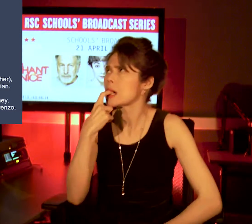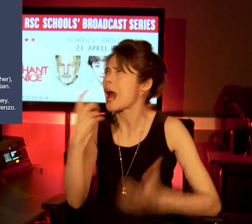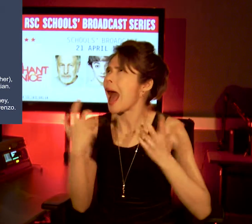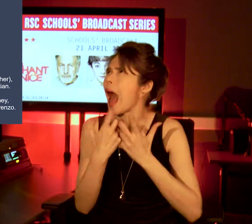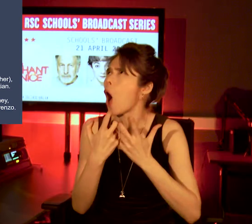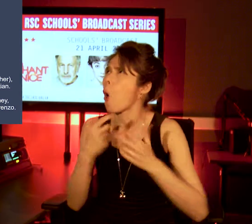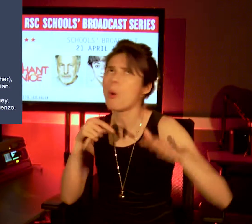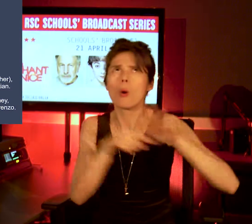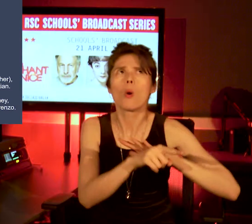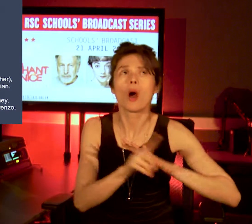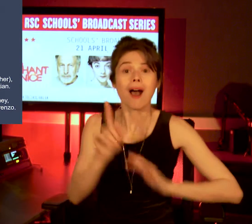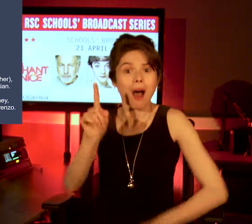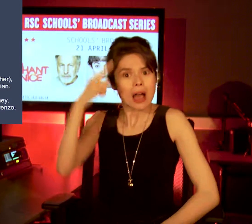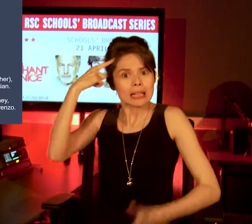planning to run away with Lorenzo.